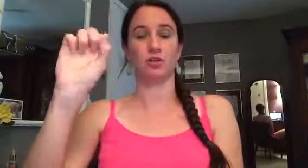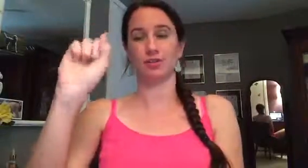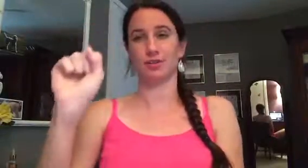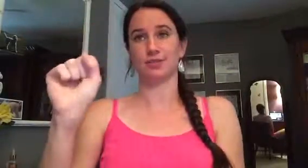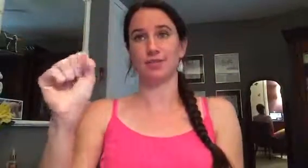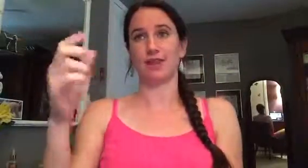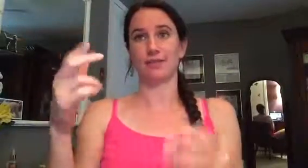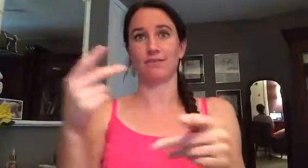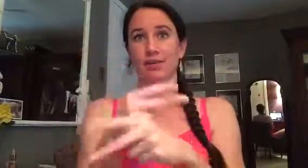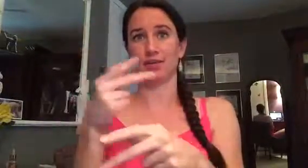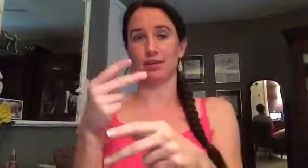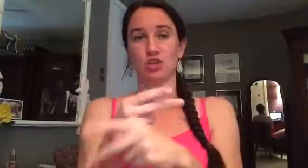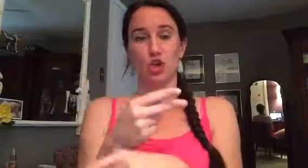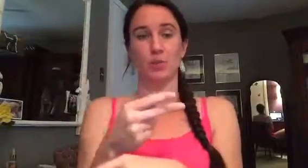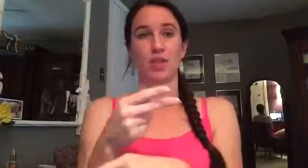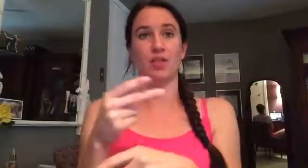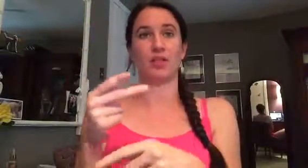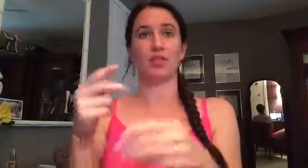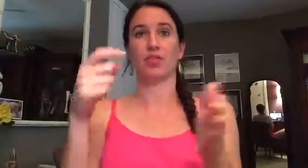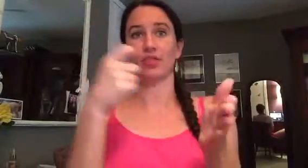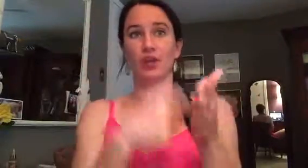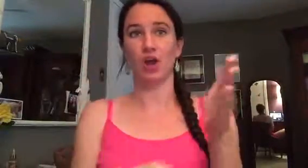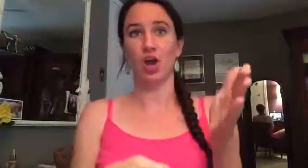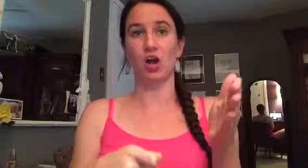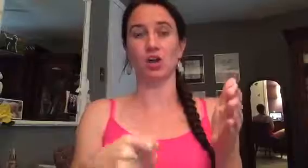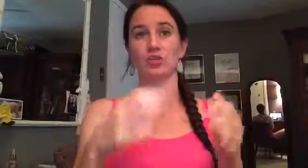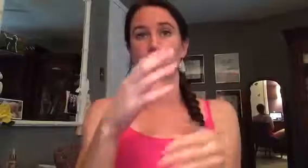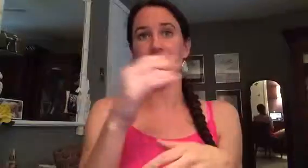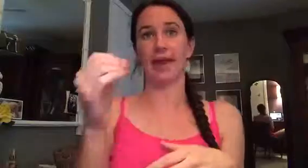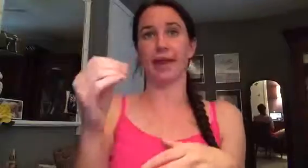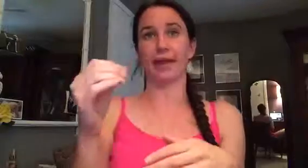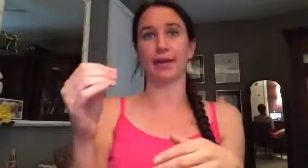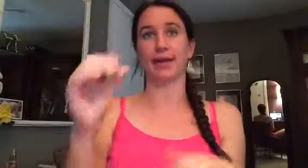plywood and the cement he will need.